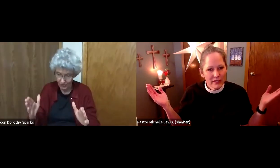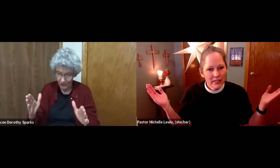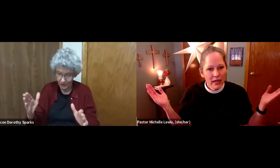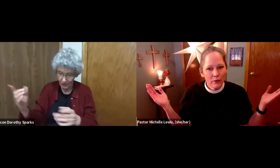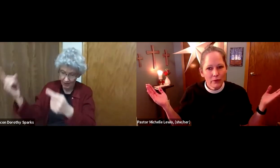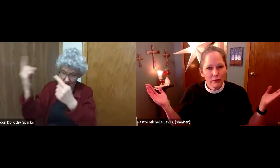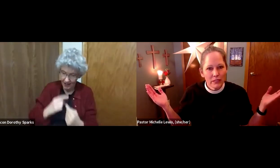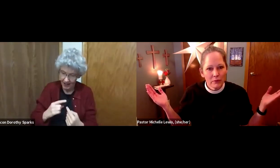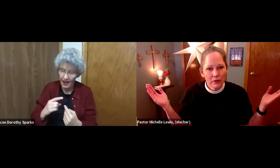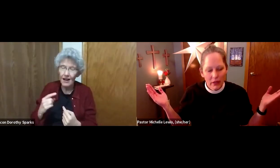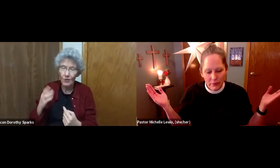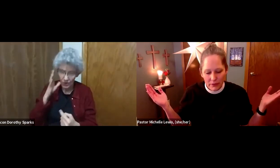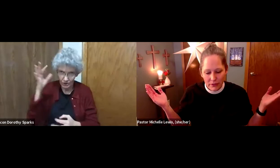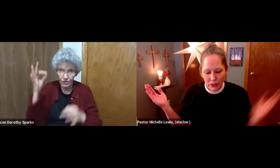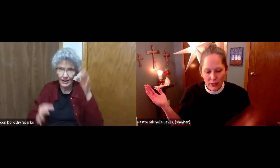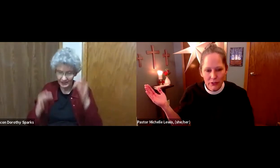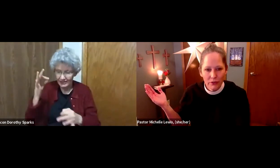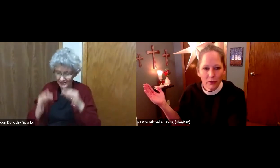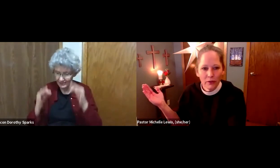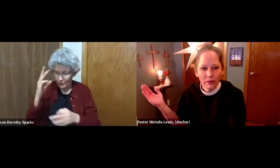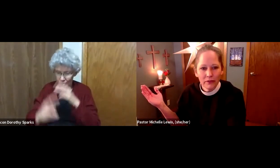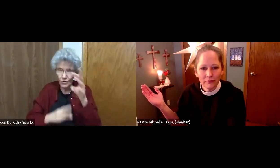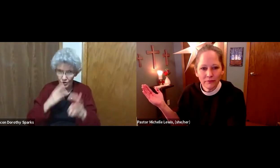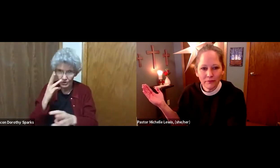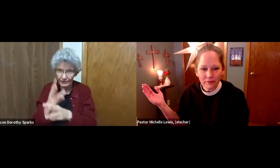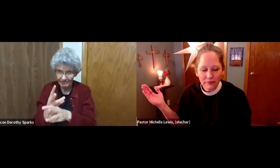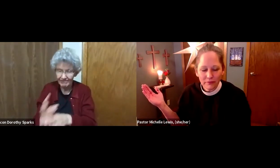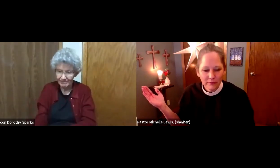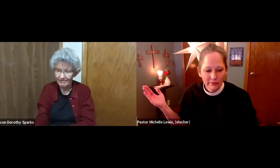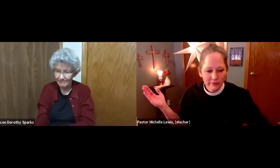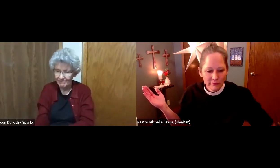In the day when the Redeemer comes to judge the world,